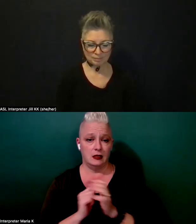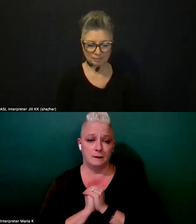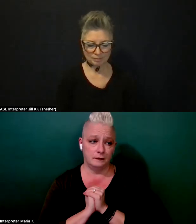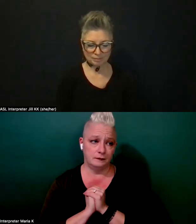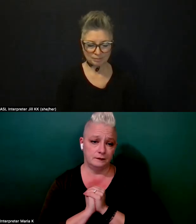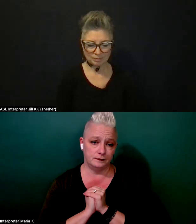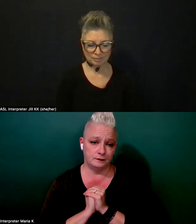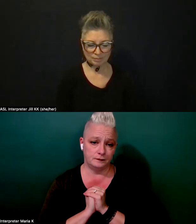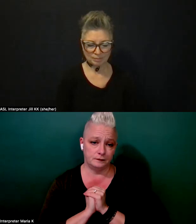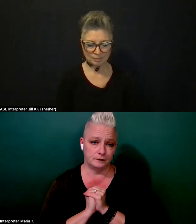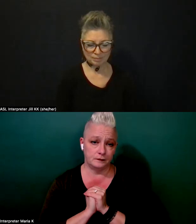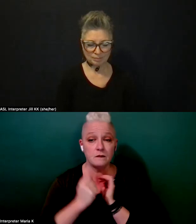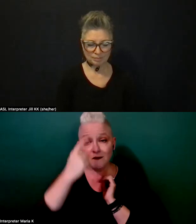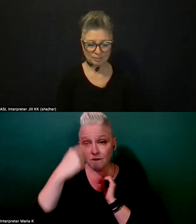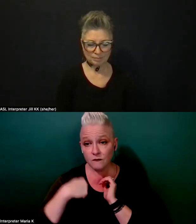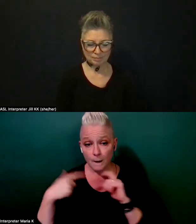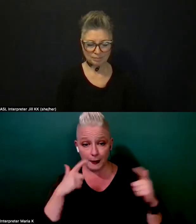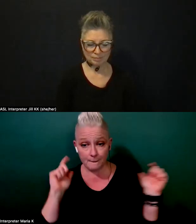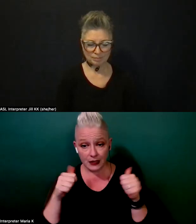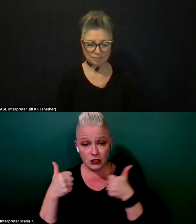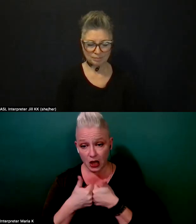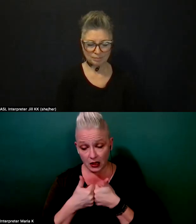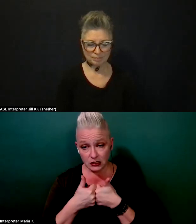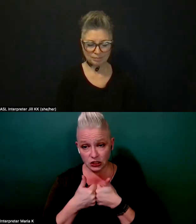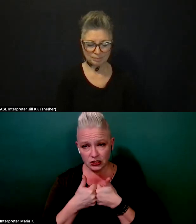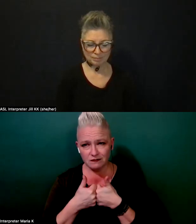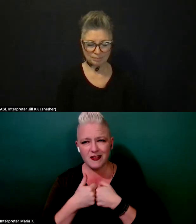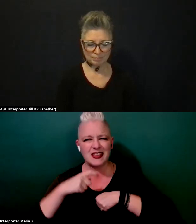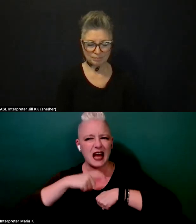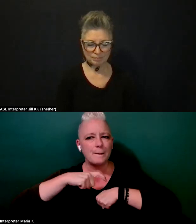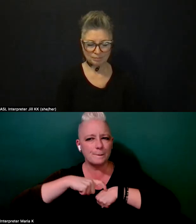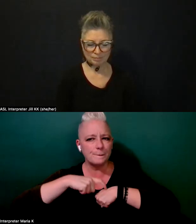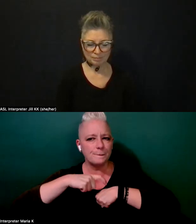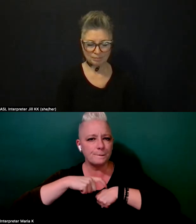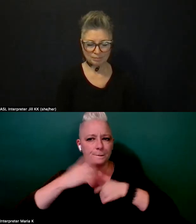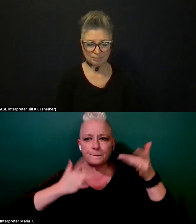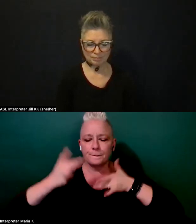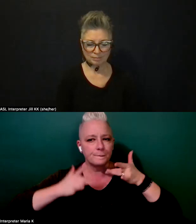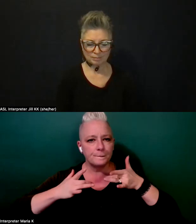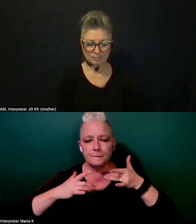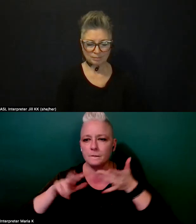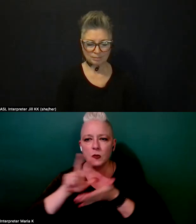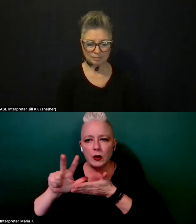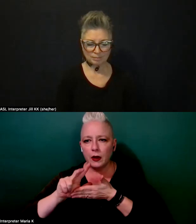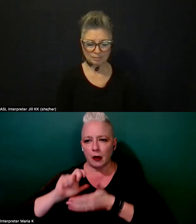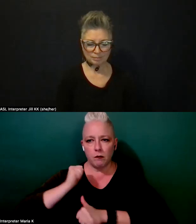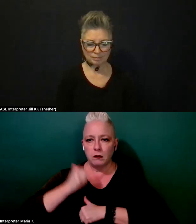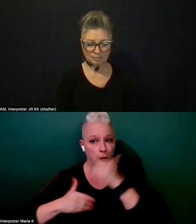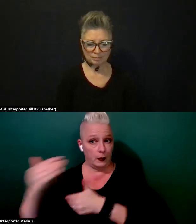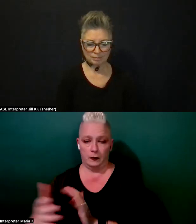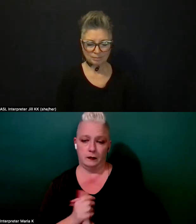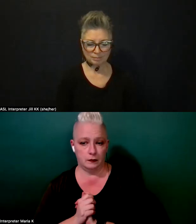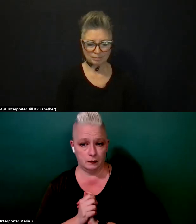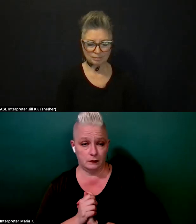biggest challenge for me is probably the time. I mean, we get these going in 3 weeks. I usually have